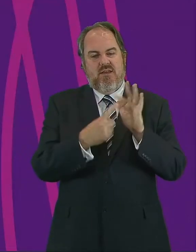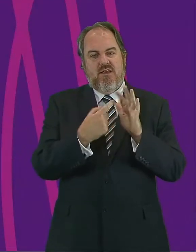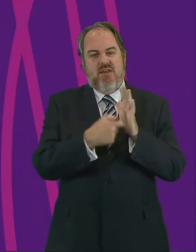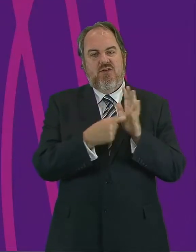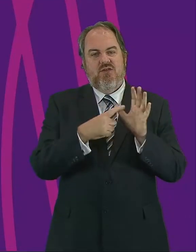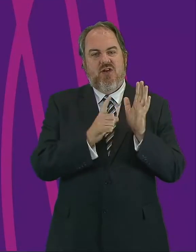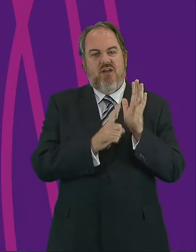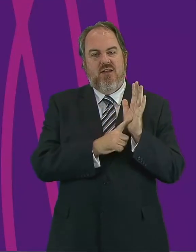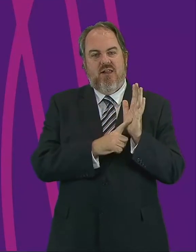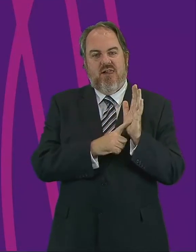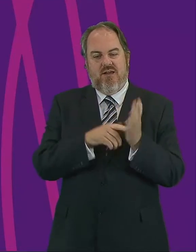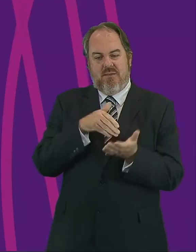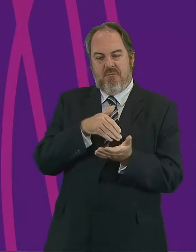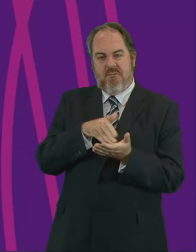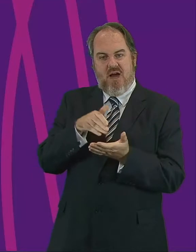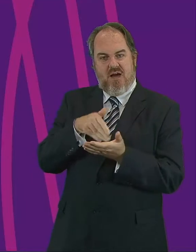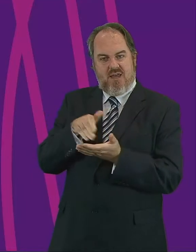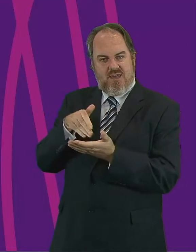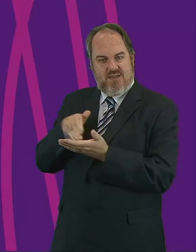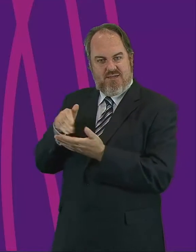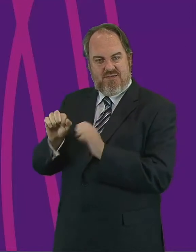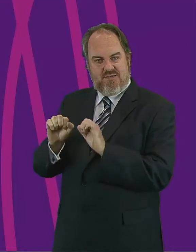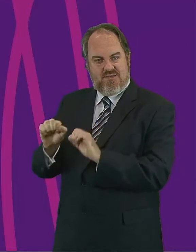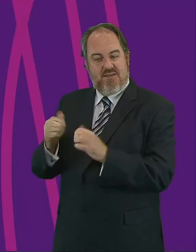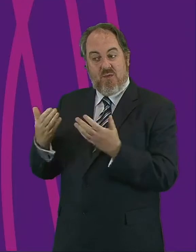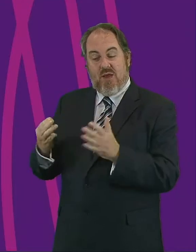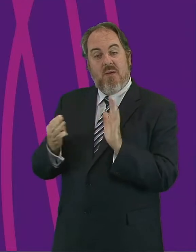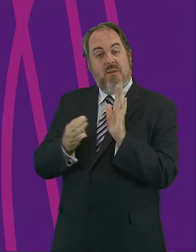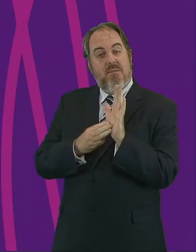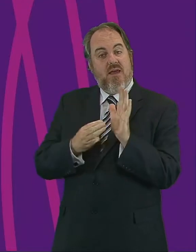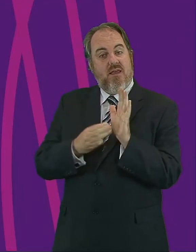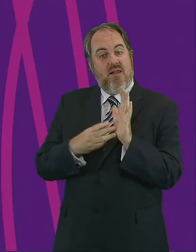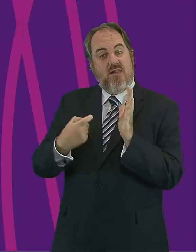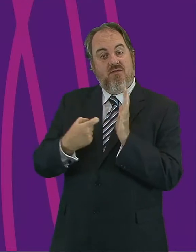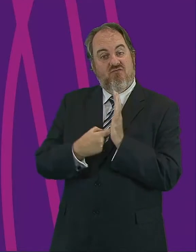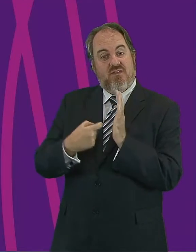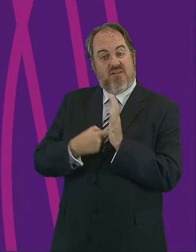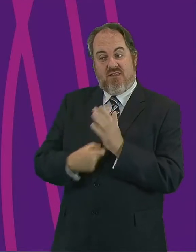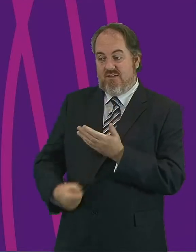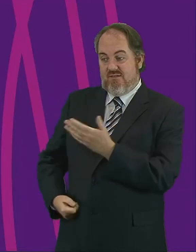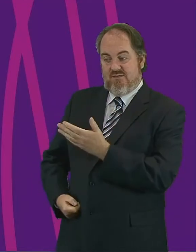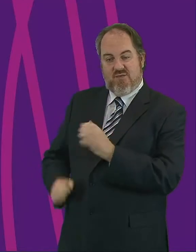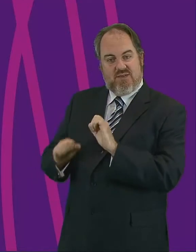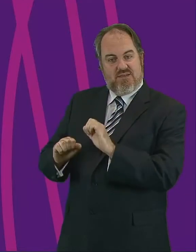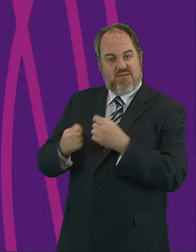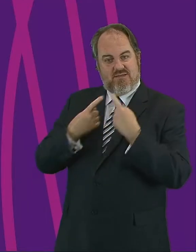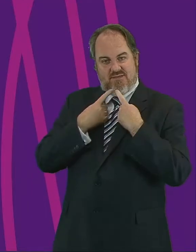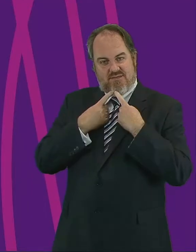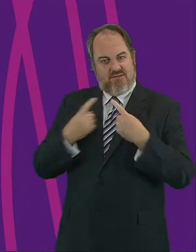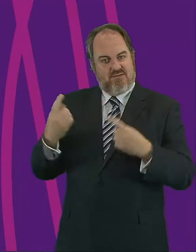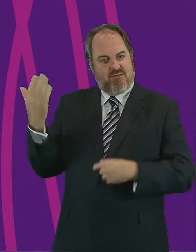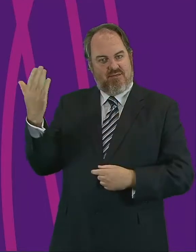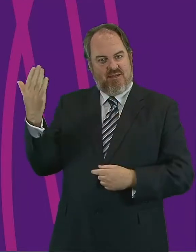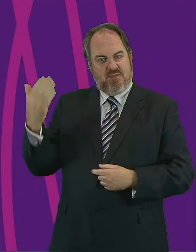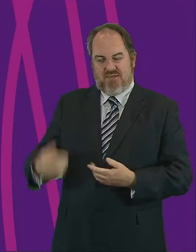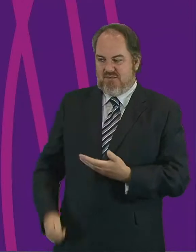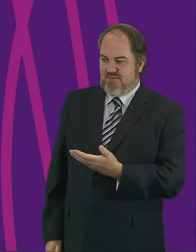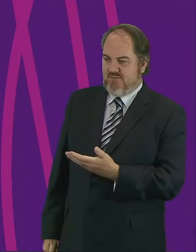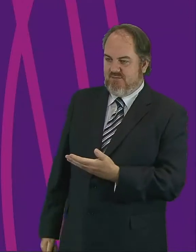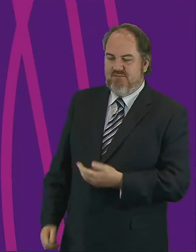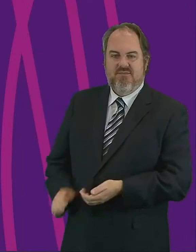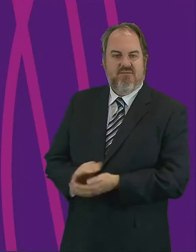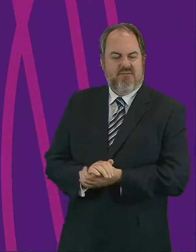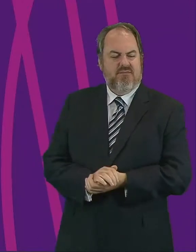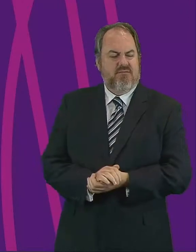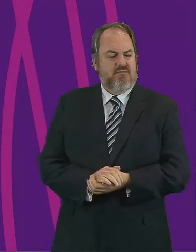no interventions or interruptions. I call on Michael Russell. Cabinet Secretary, please. Thank you, Presiding Officer. Presiding Officer,